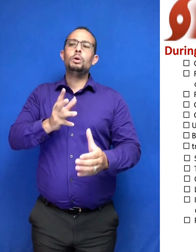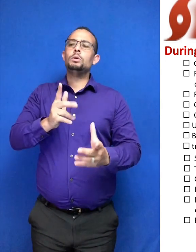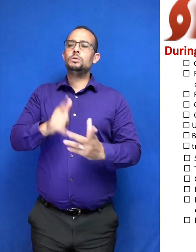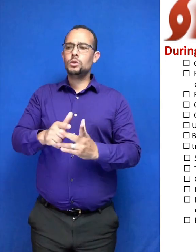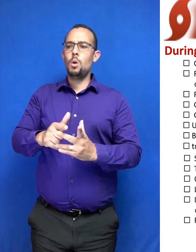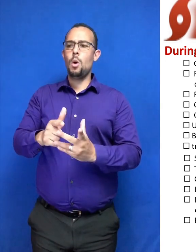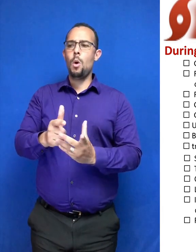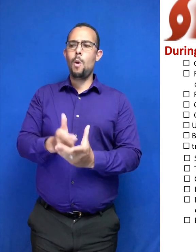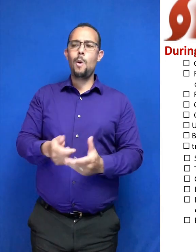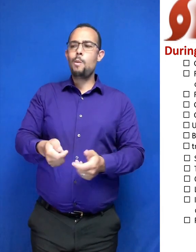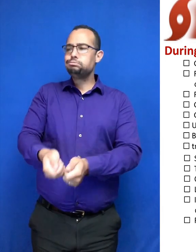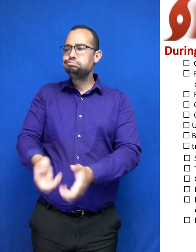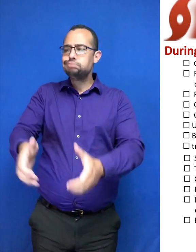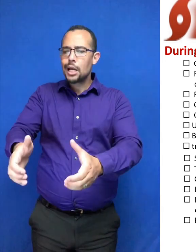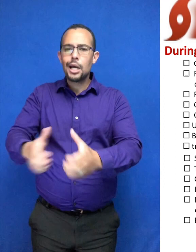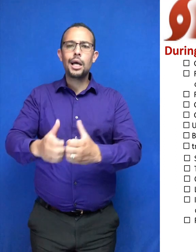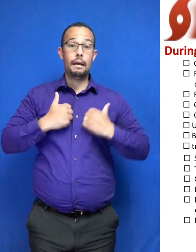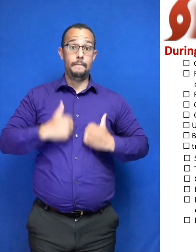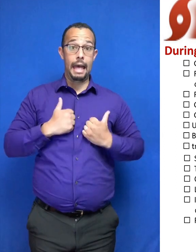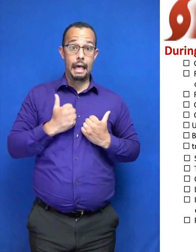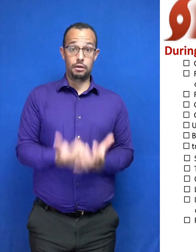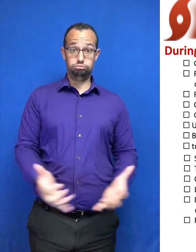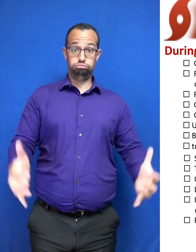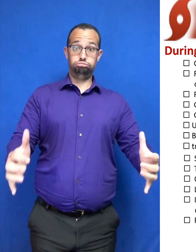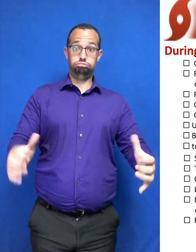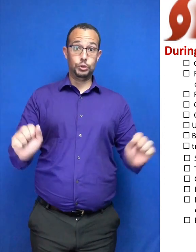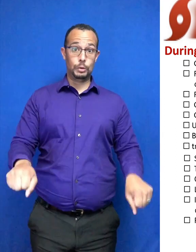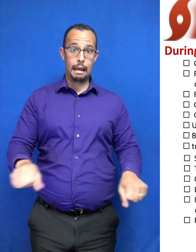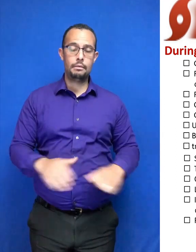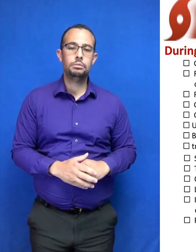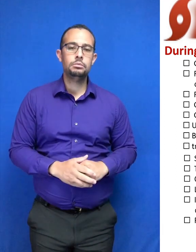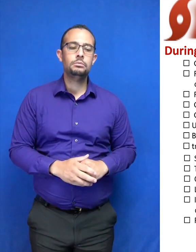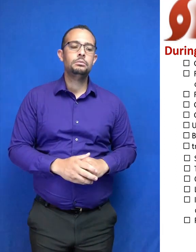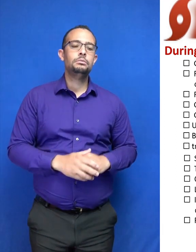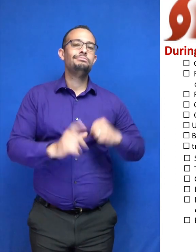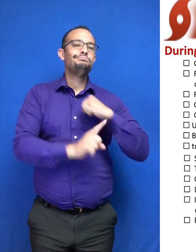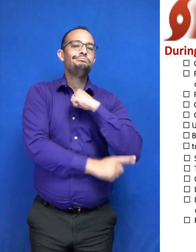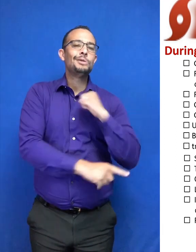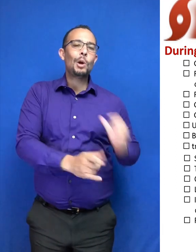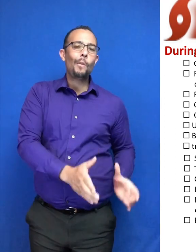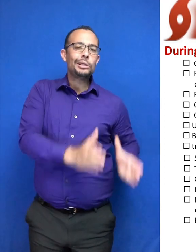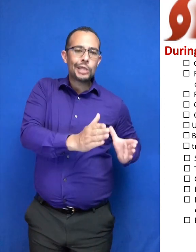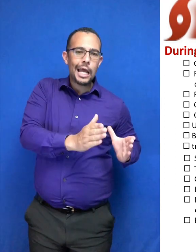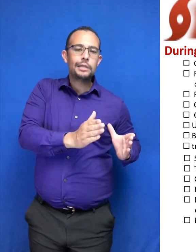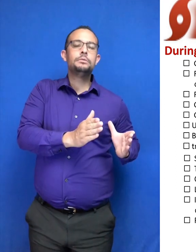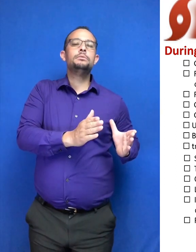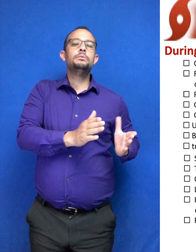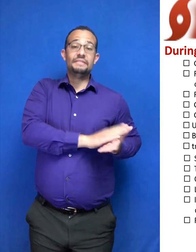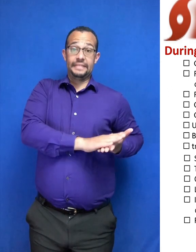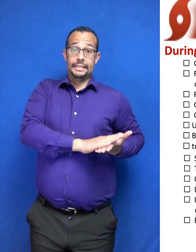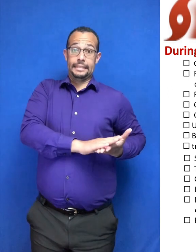potable, drinkable water, and a good large amount that you can store. Garbage cans that are cleaned